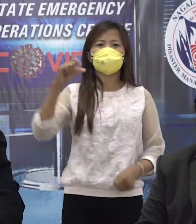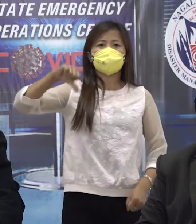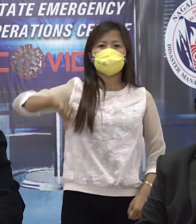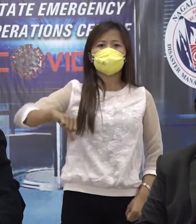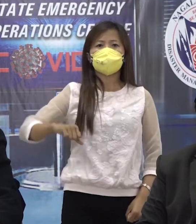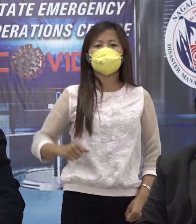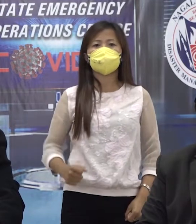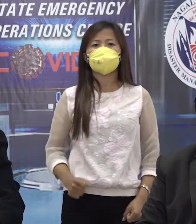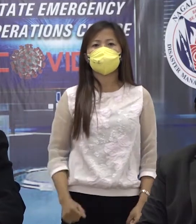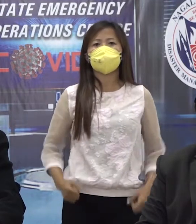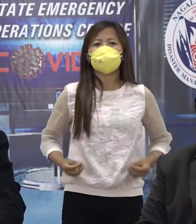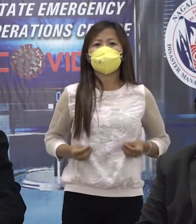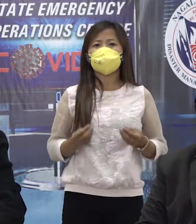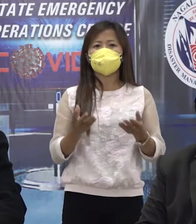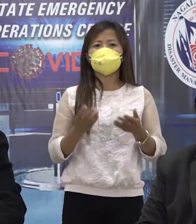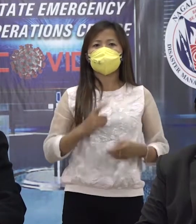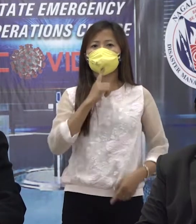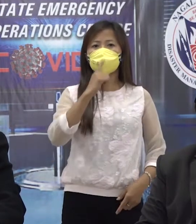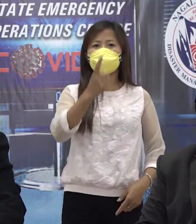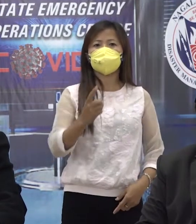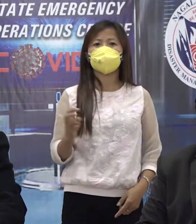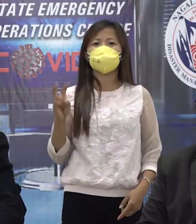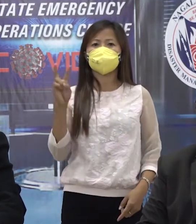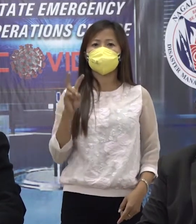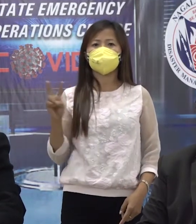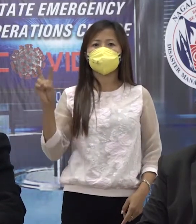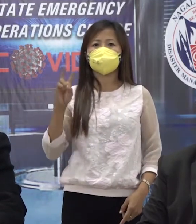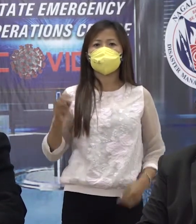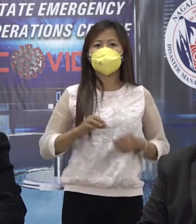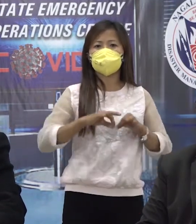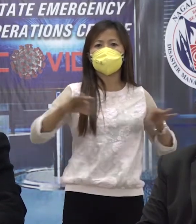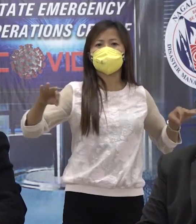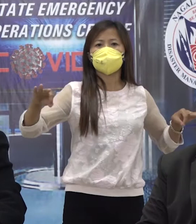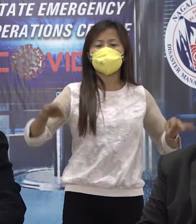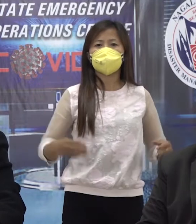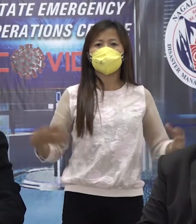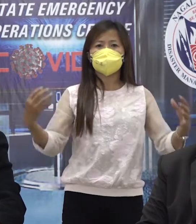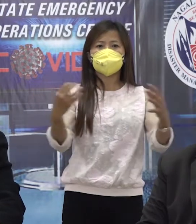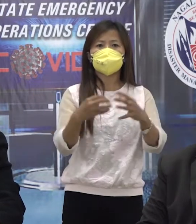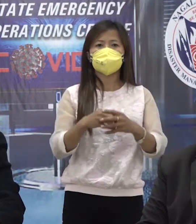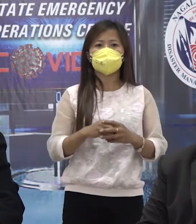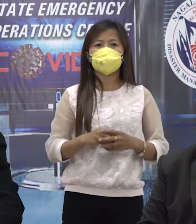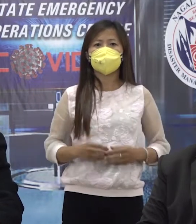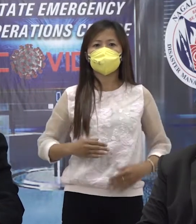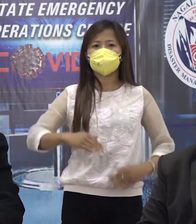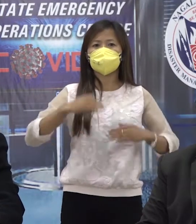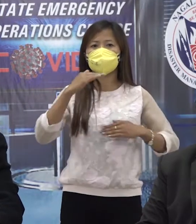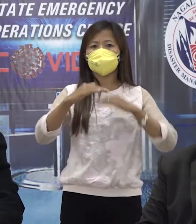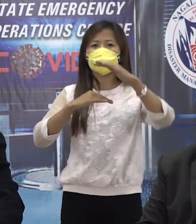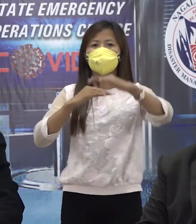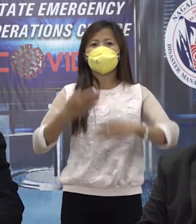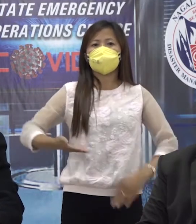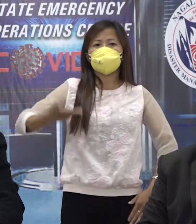COVID-19 as a threat and informed of the various measures initiated for improving